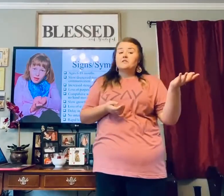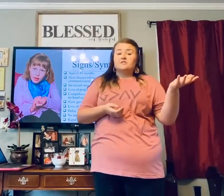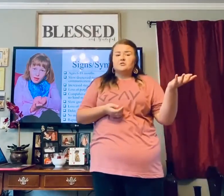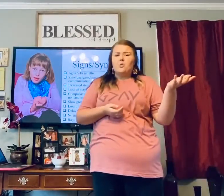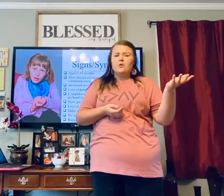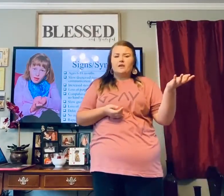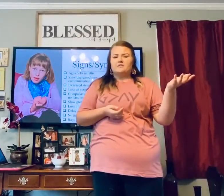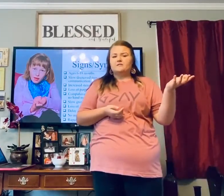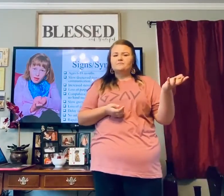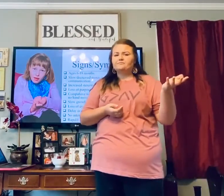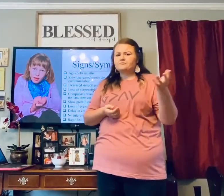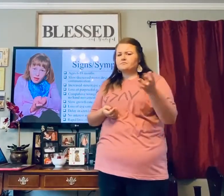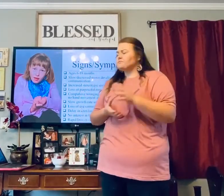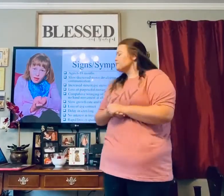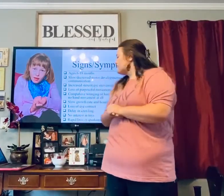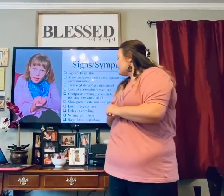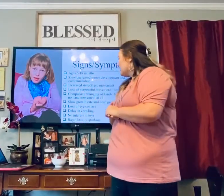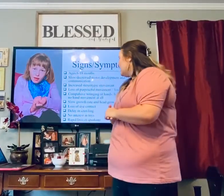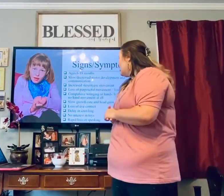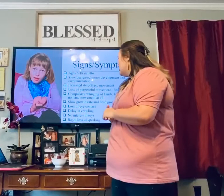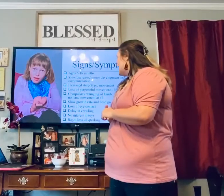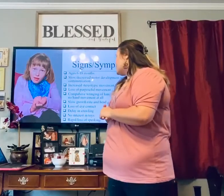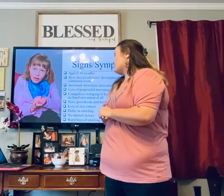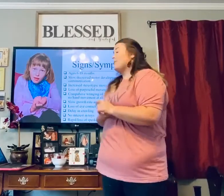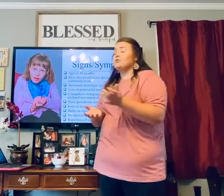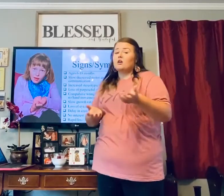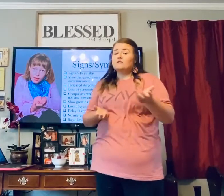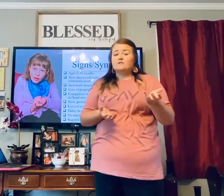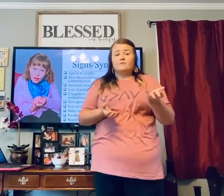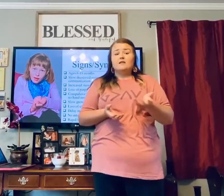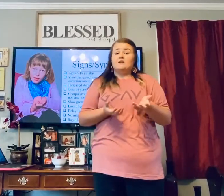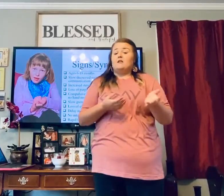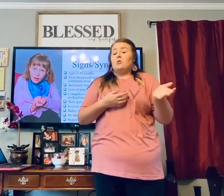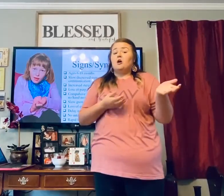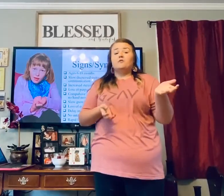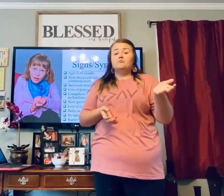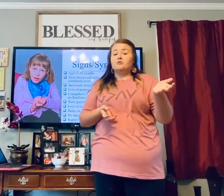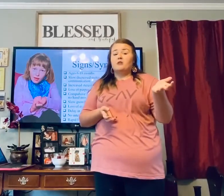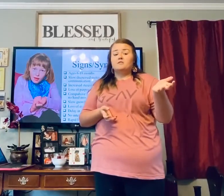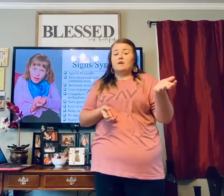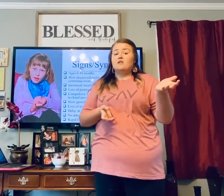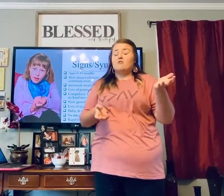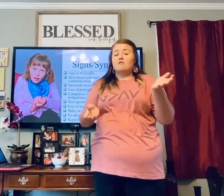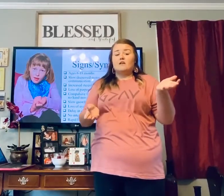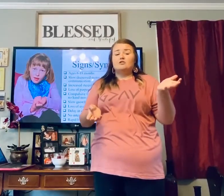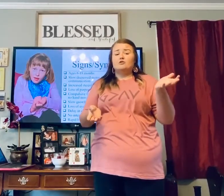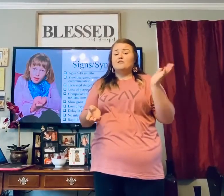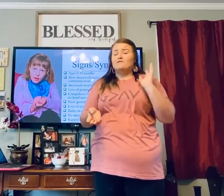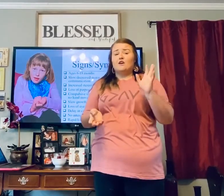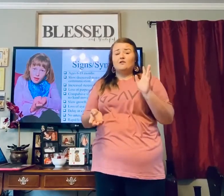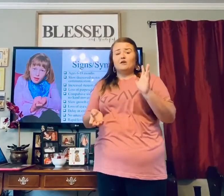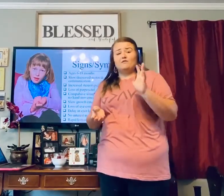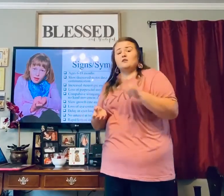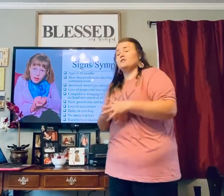in toys. There's a rapid loss of speaking. A lot of them do not speak, or if they do, it's very, very, very